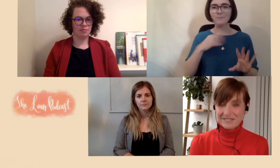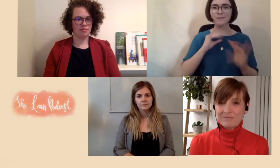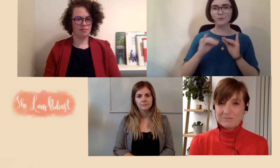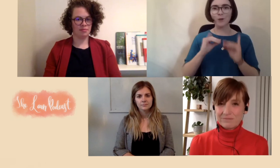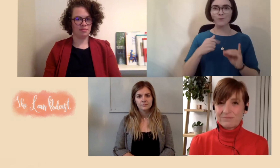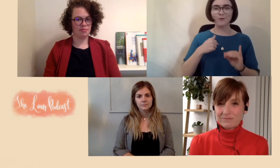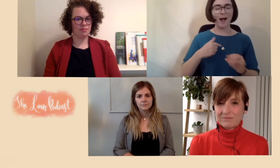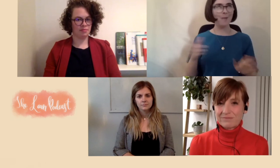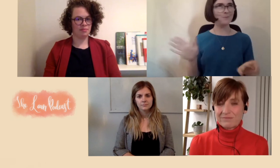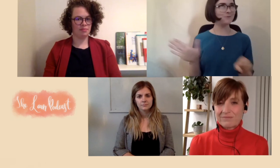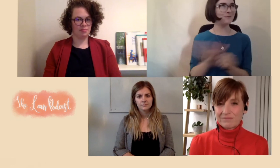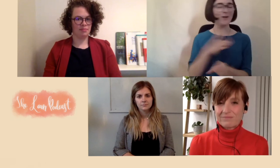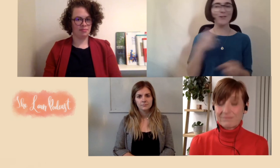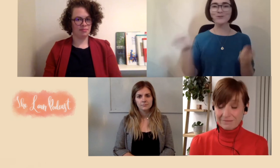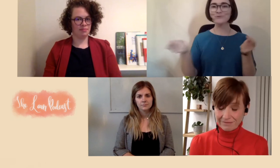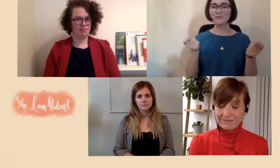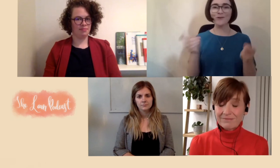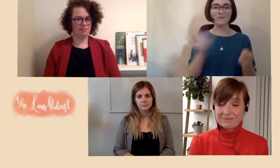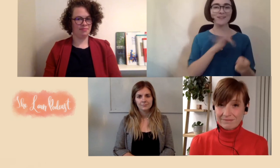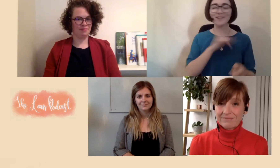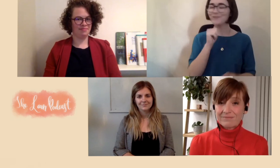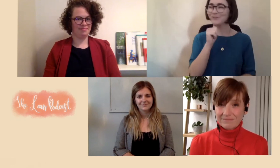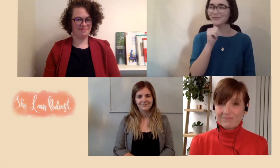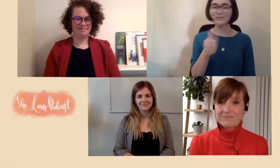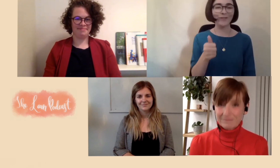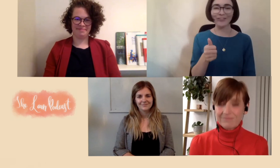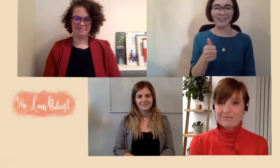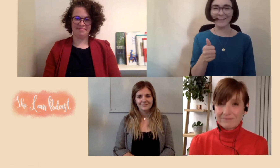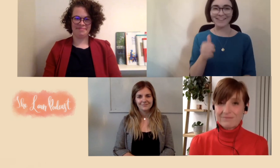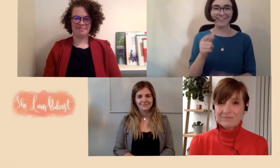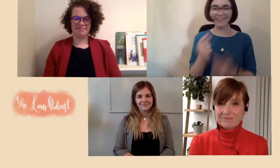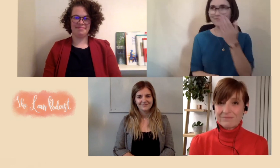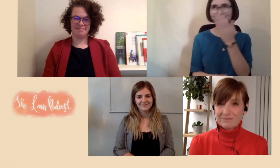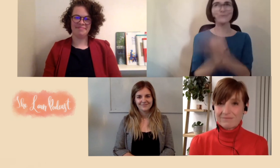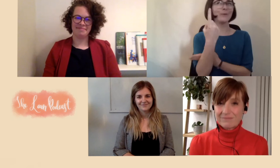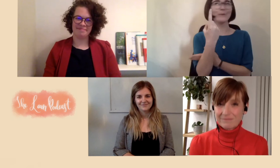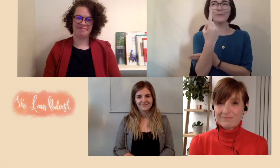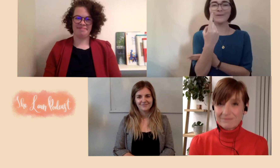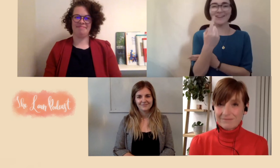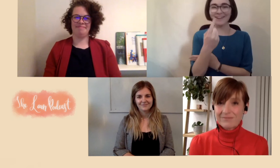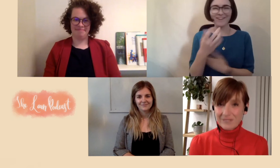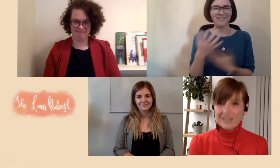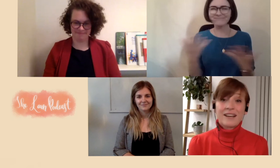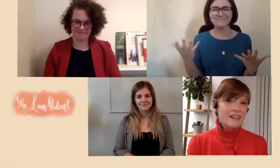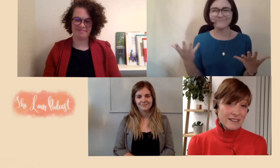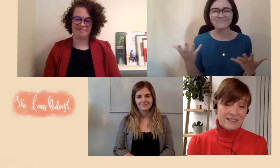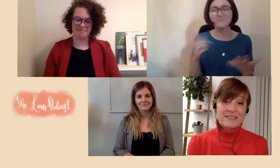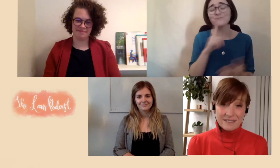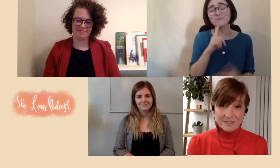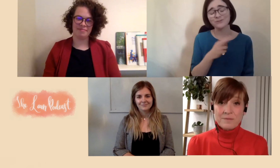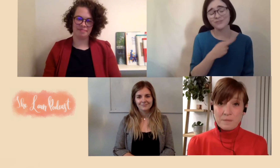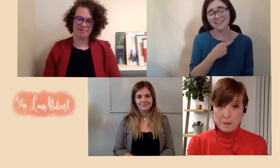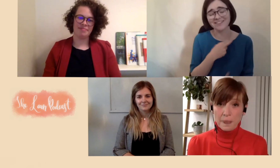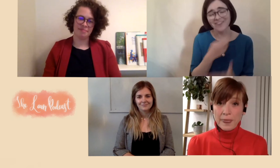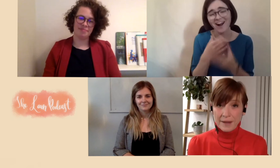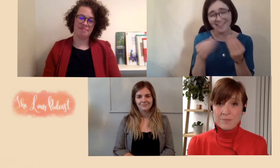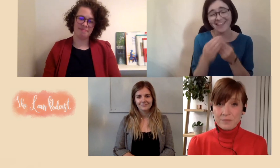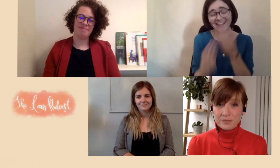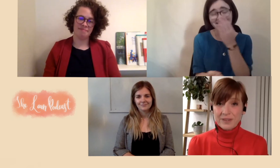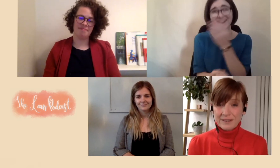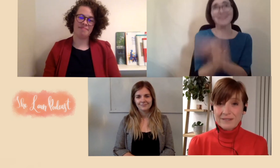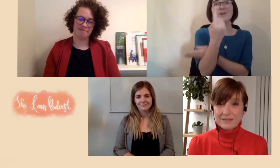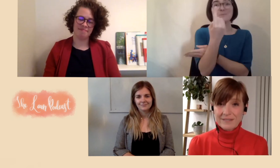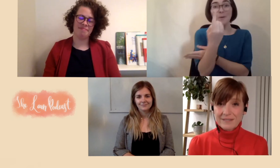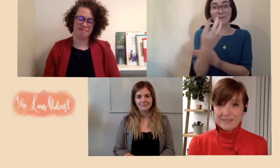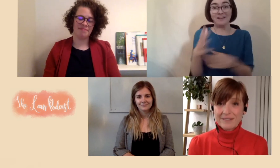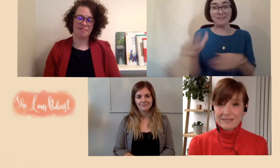can faze me, particularly when we're online, and my technological skills only go so far, especially when you're